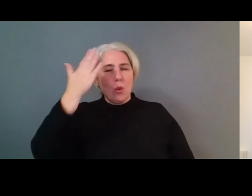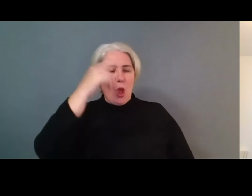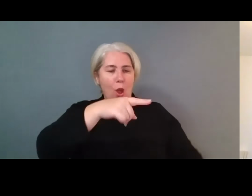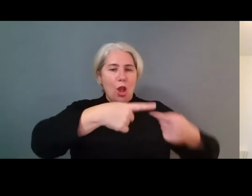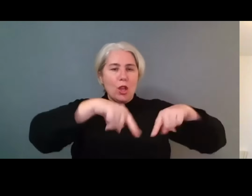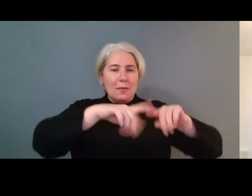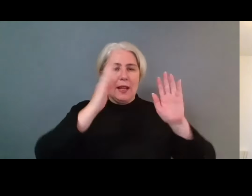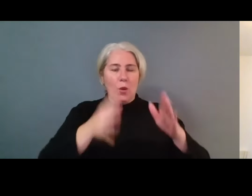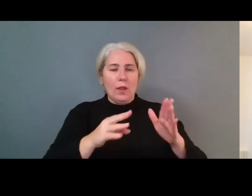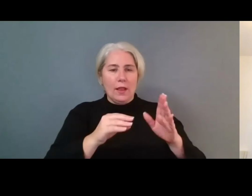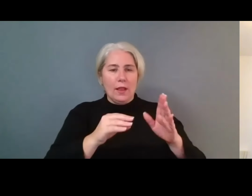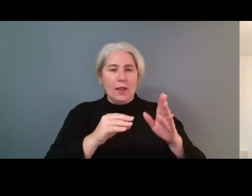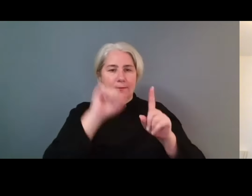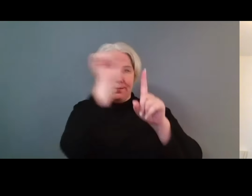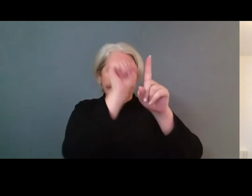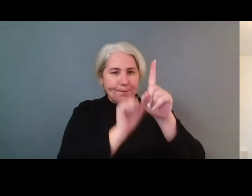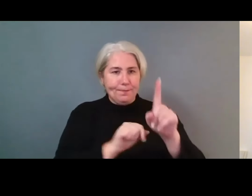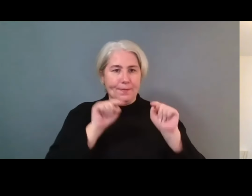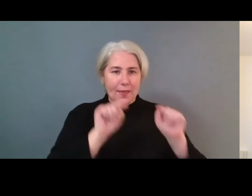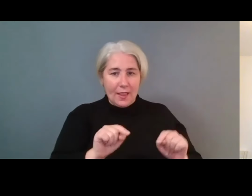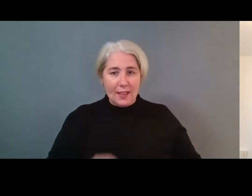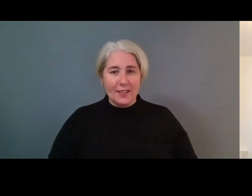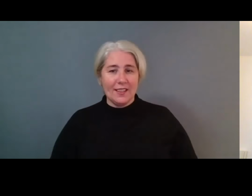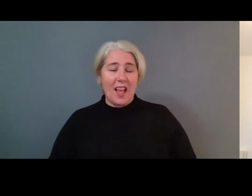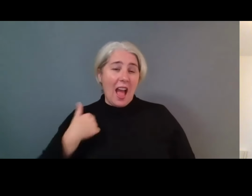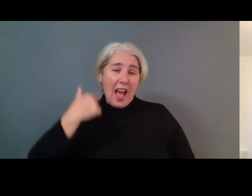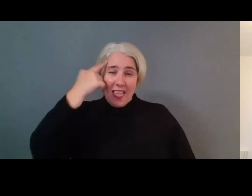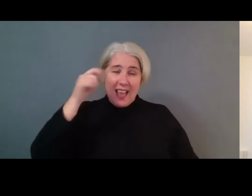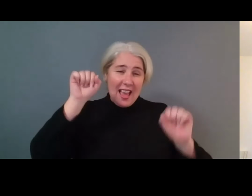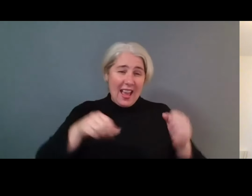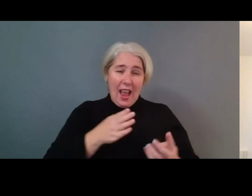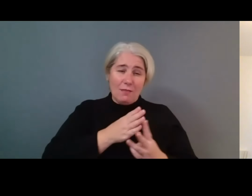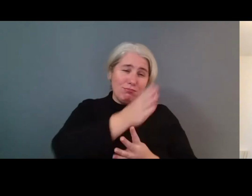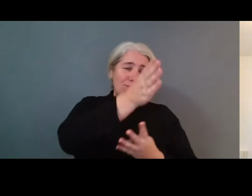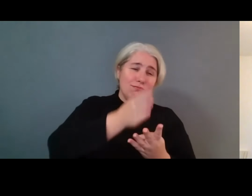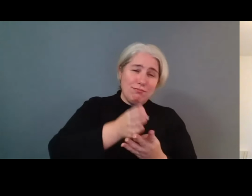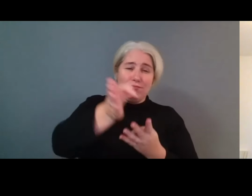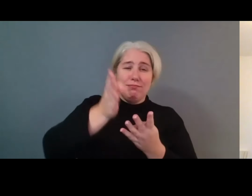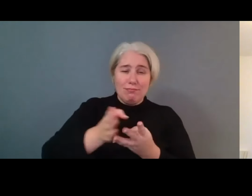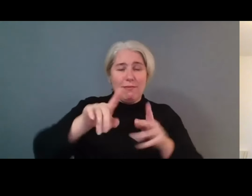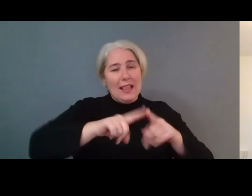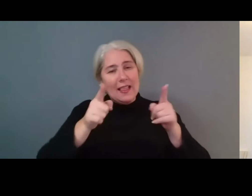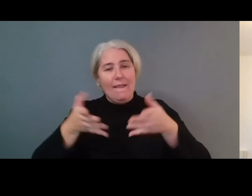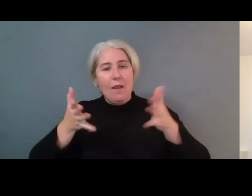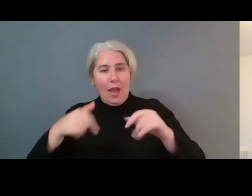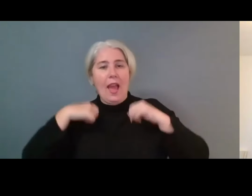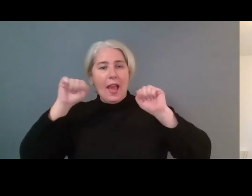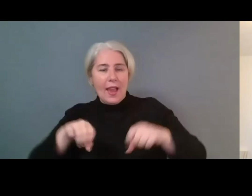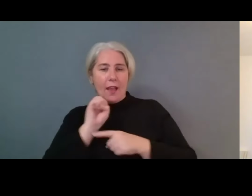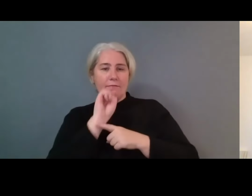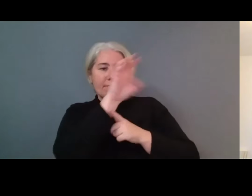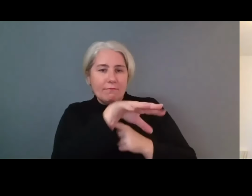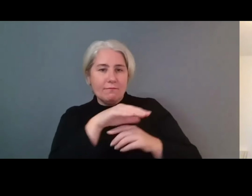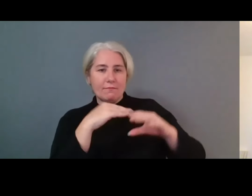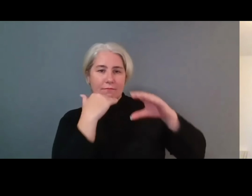ways to communicate except of official written submissions.